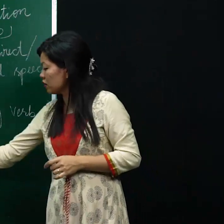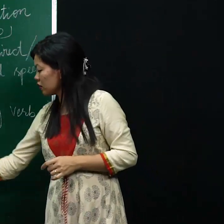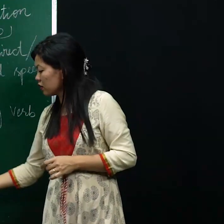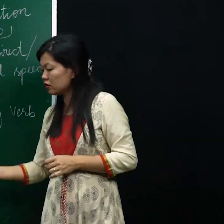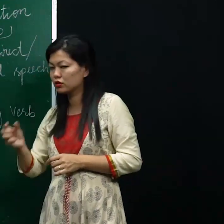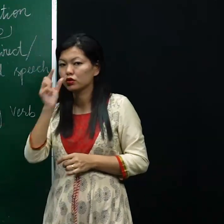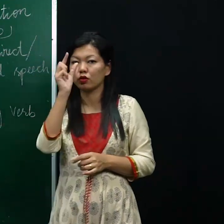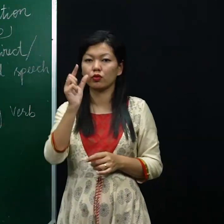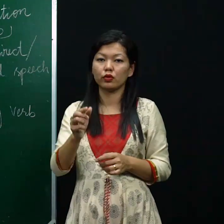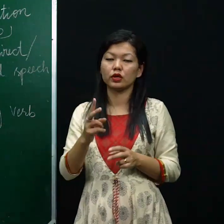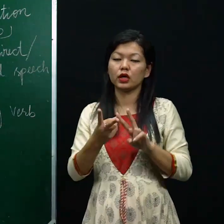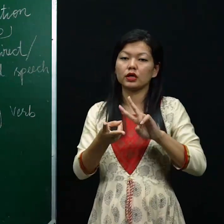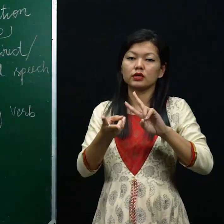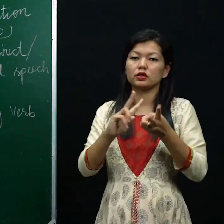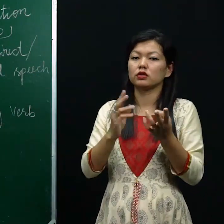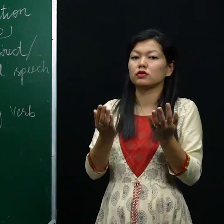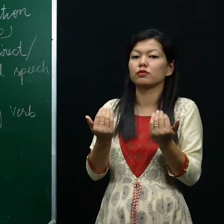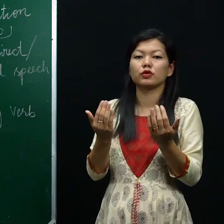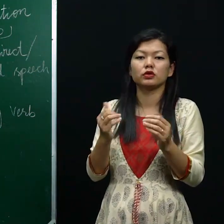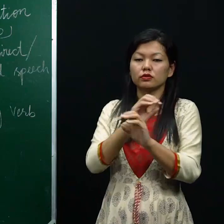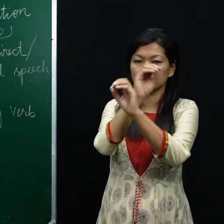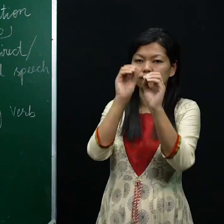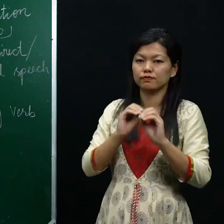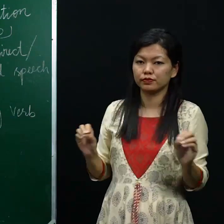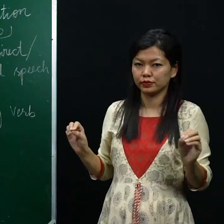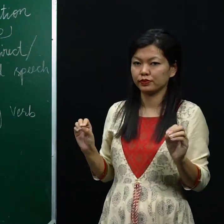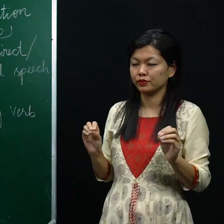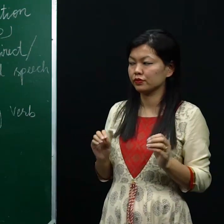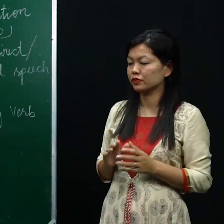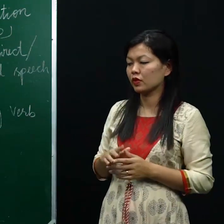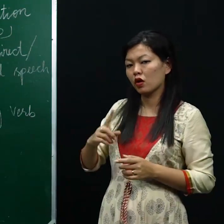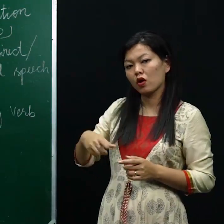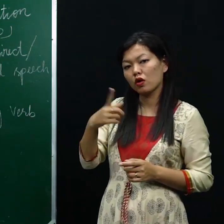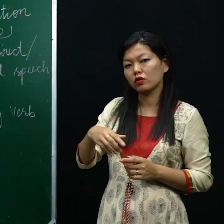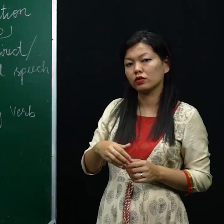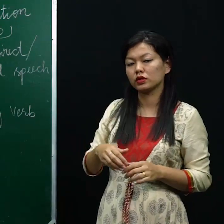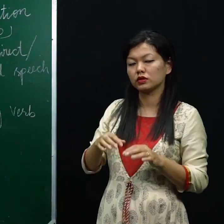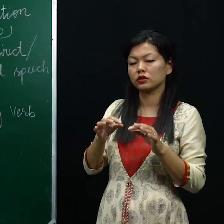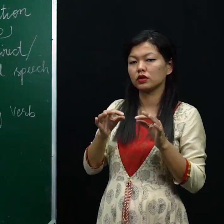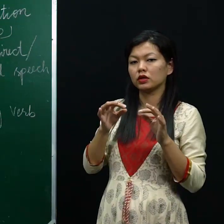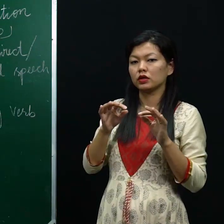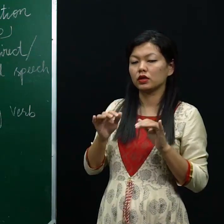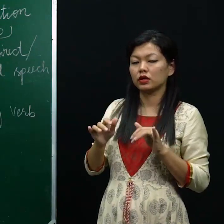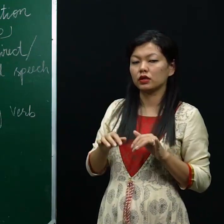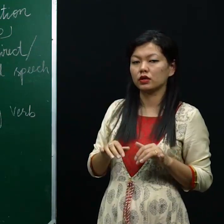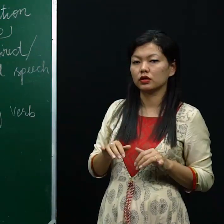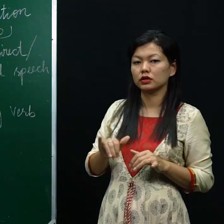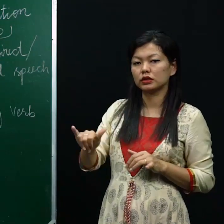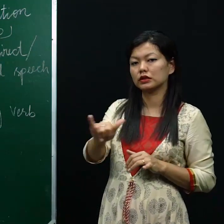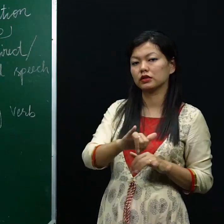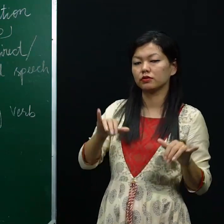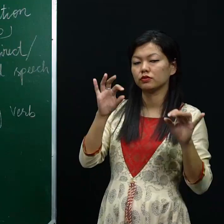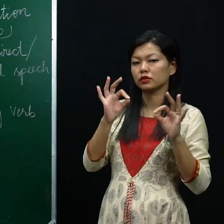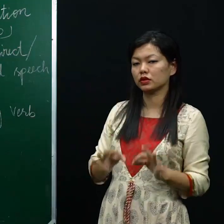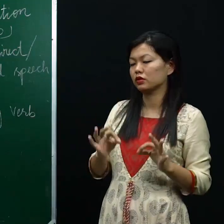Okay? Even though I've told you that your tenses will be changed to past tense every time you do the indirect speech, it cannot be